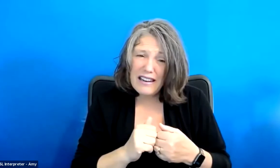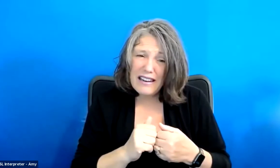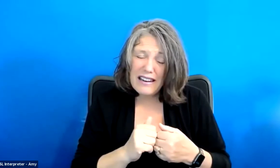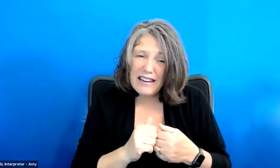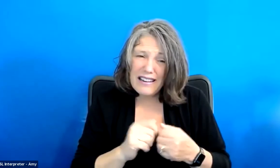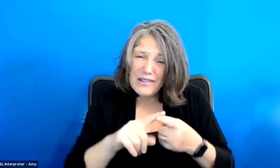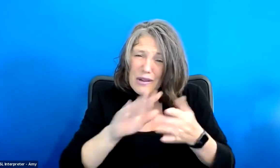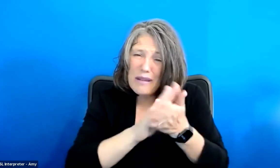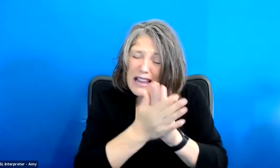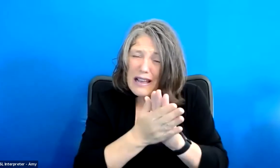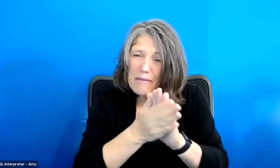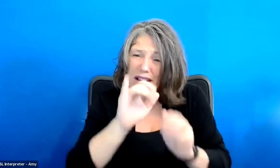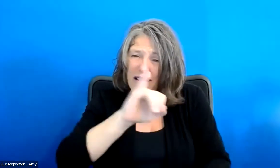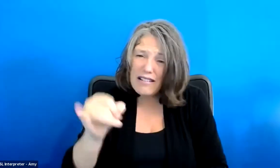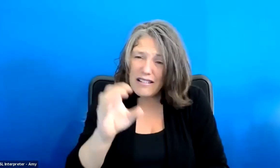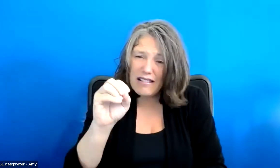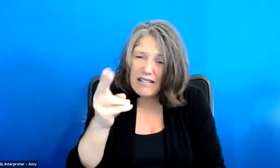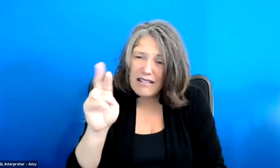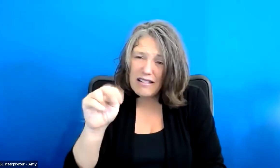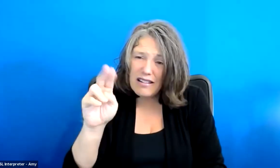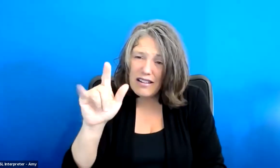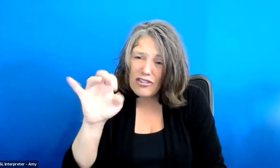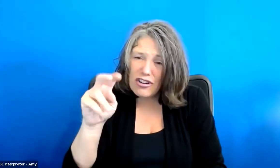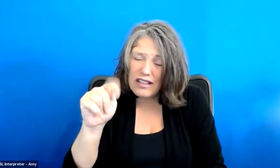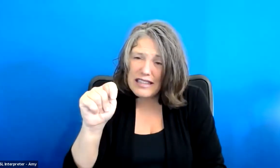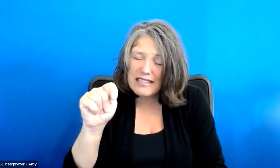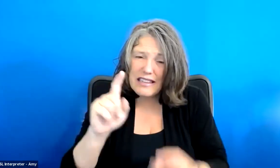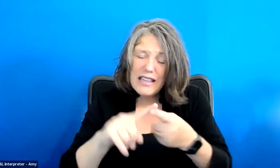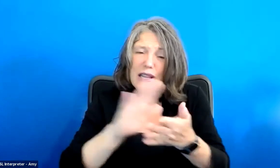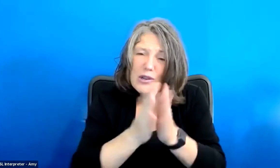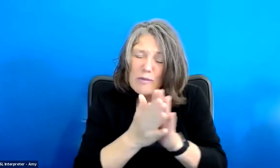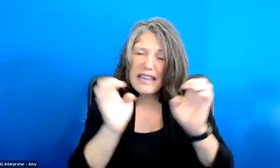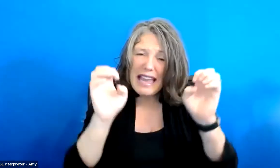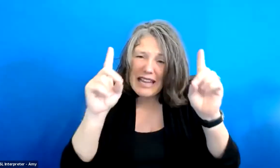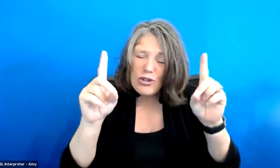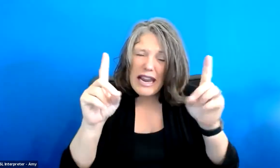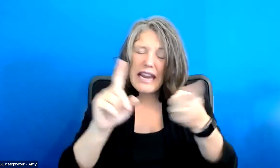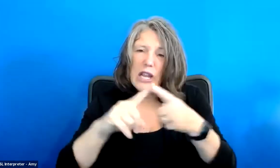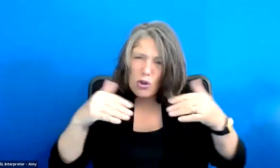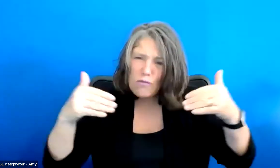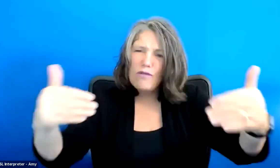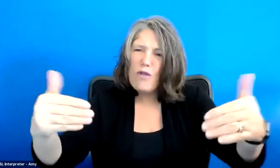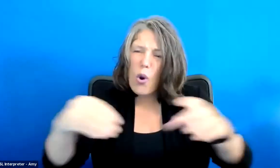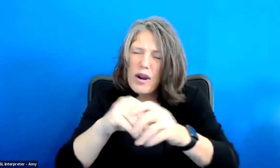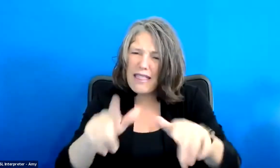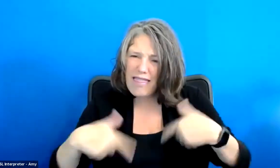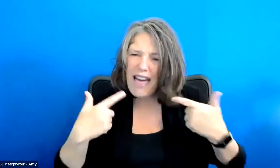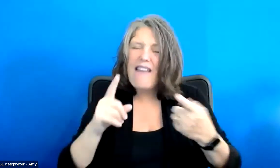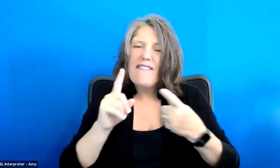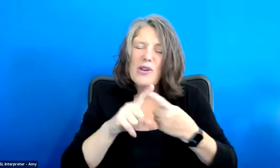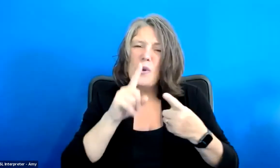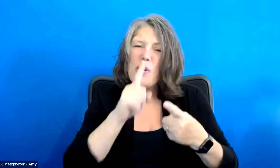to become a journalist, to be able to be educated, to be able to move forward in life, to be able to